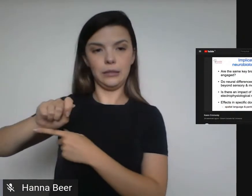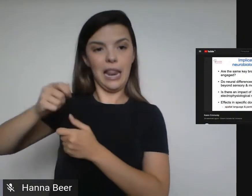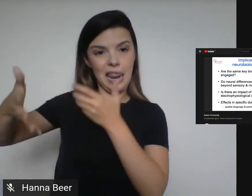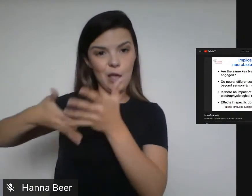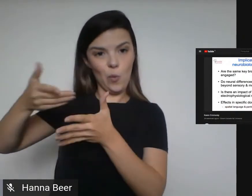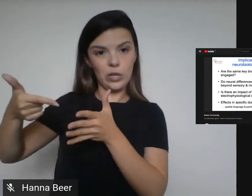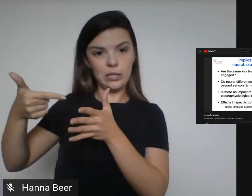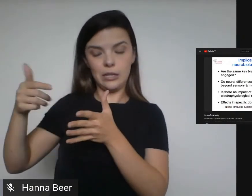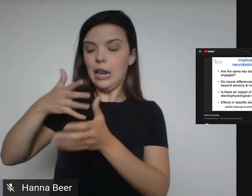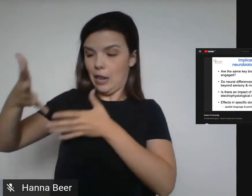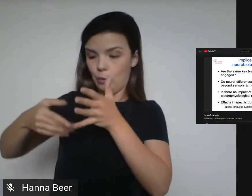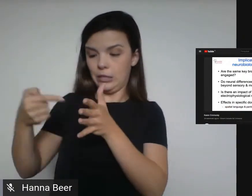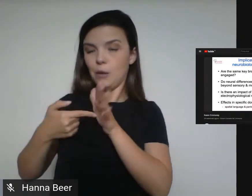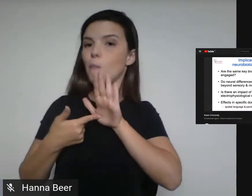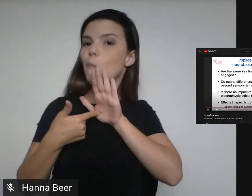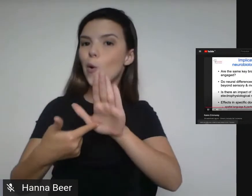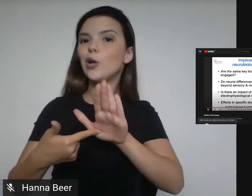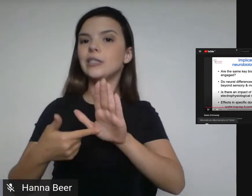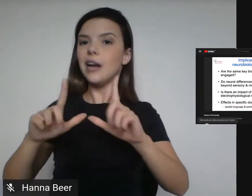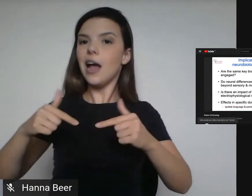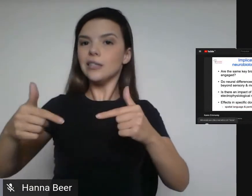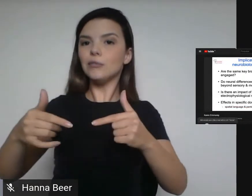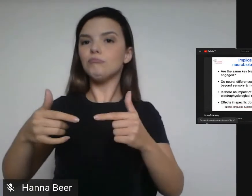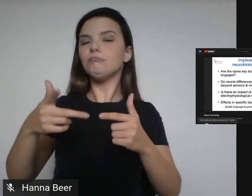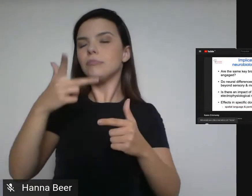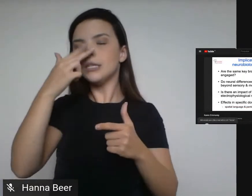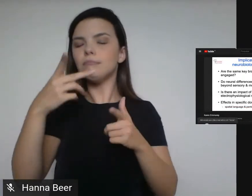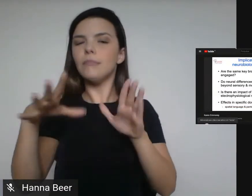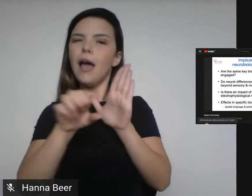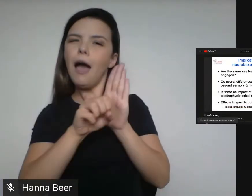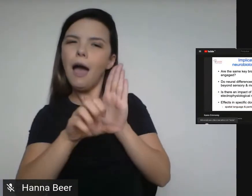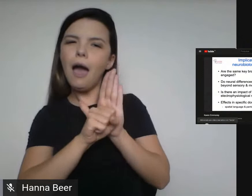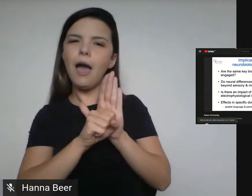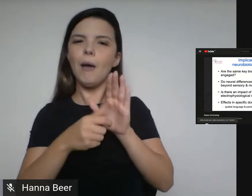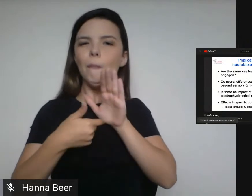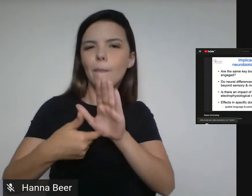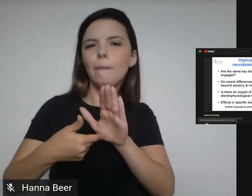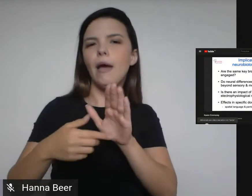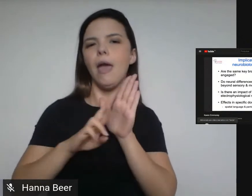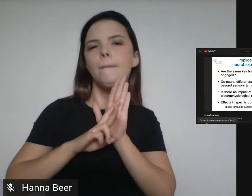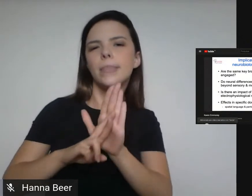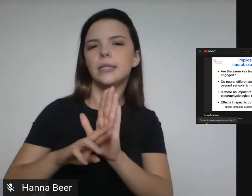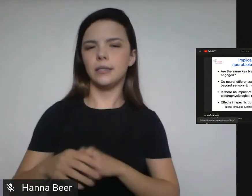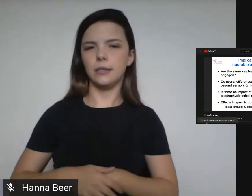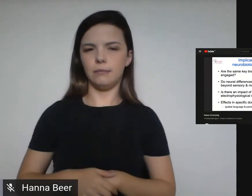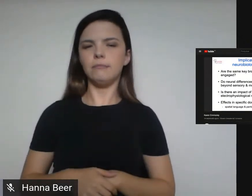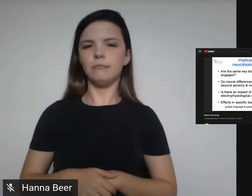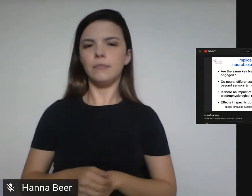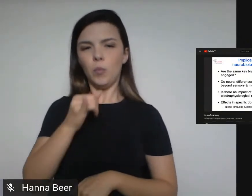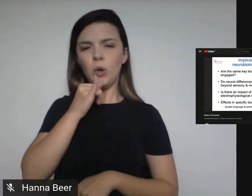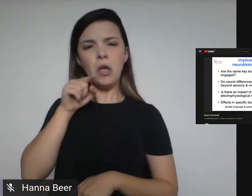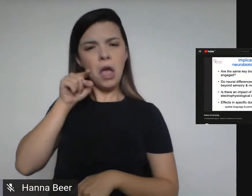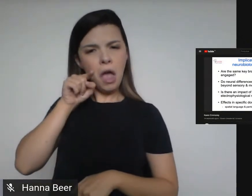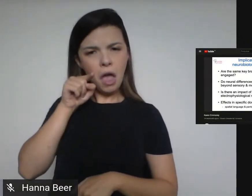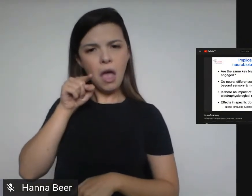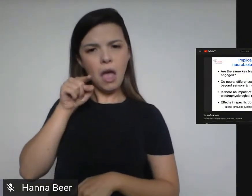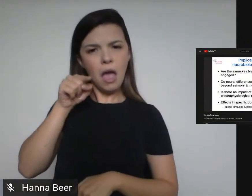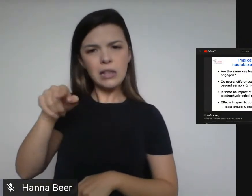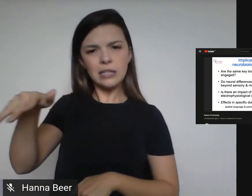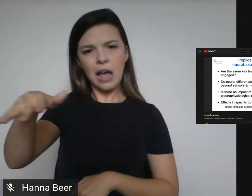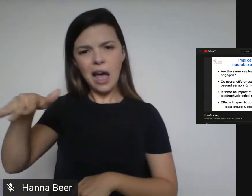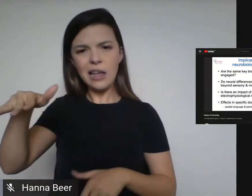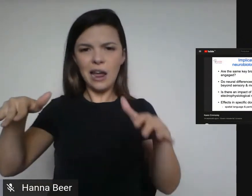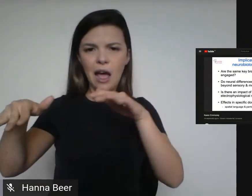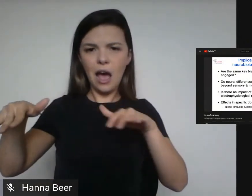change the neural processes that support these types of verbs? Do we see effects of biology in these two specific domains?